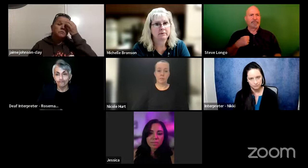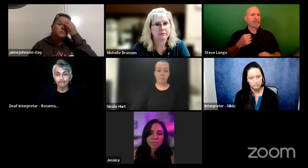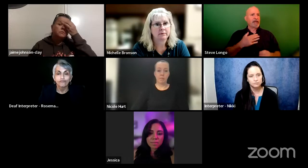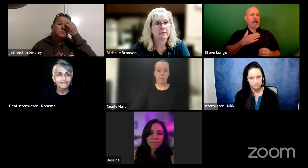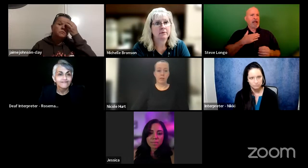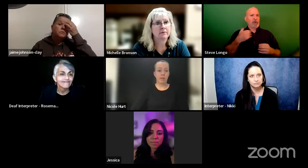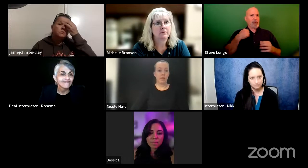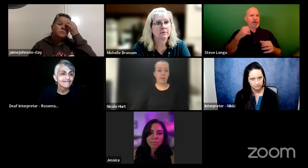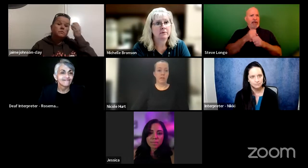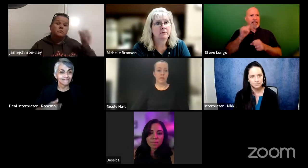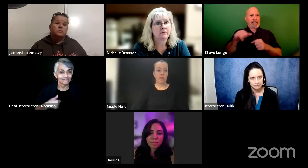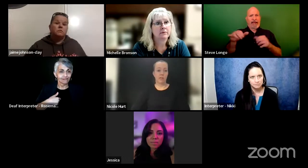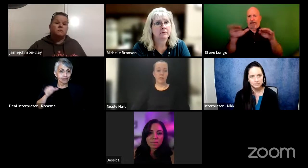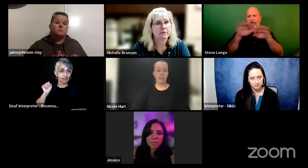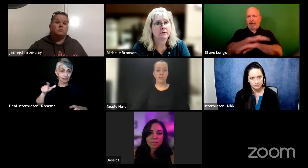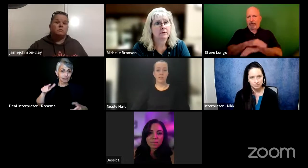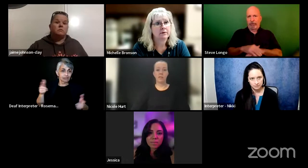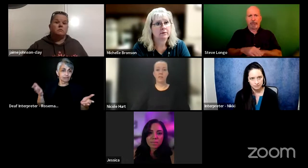Definitely.